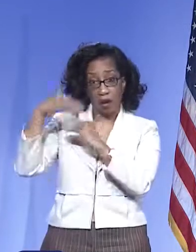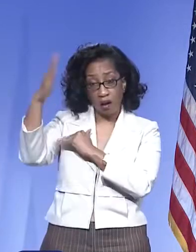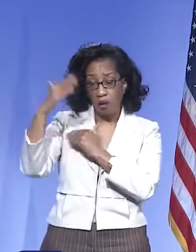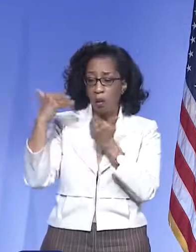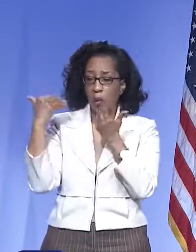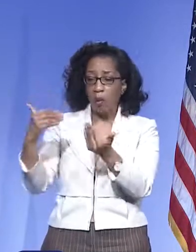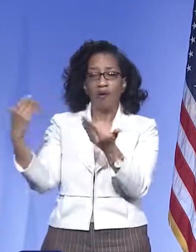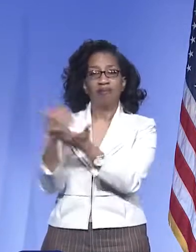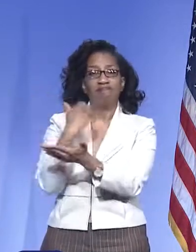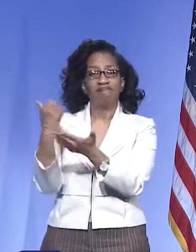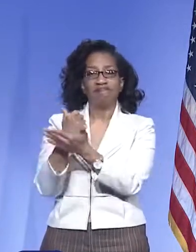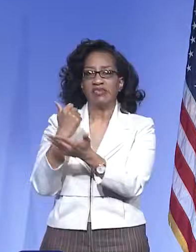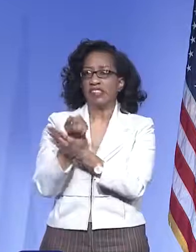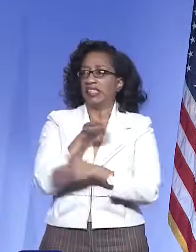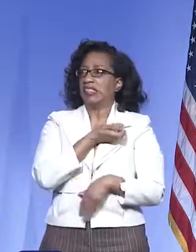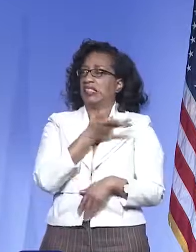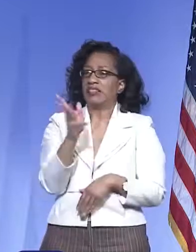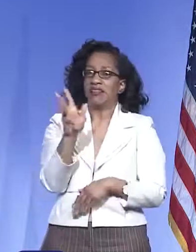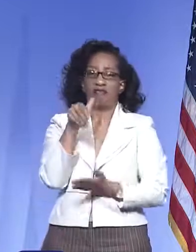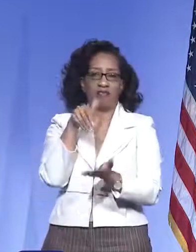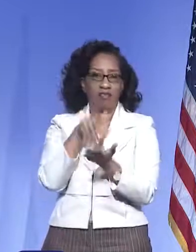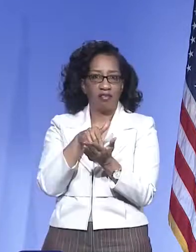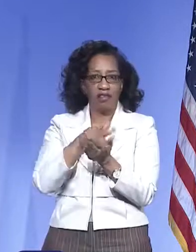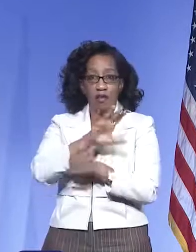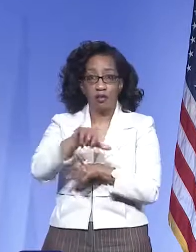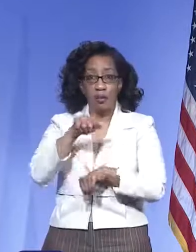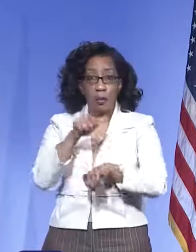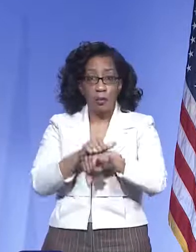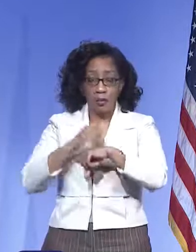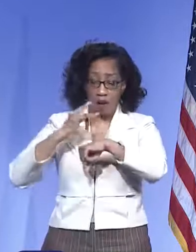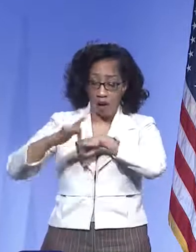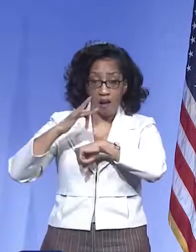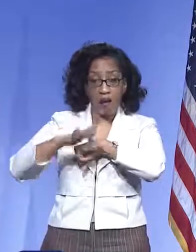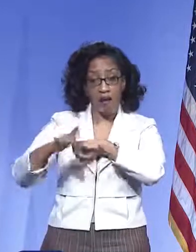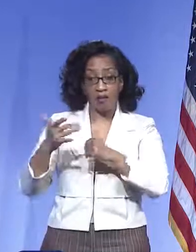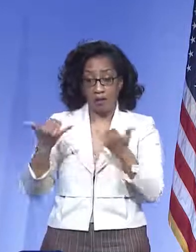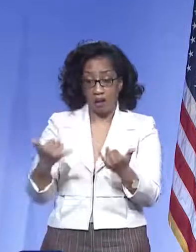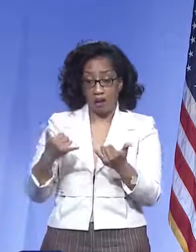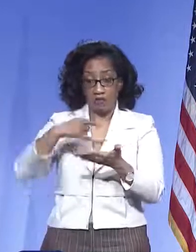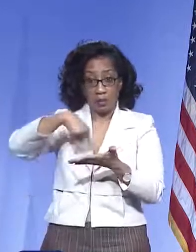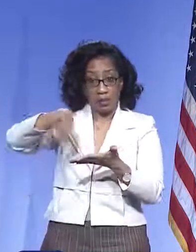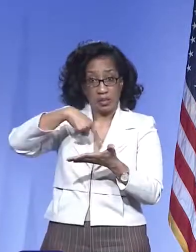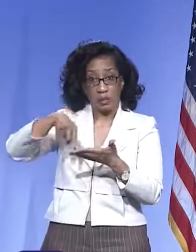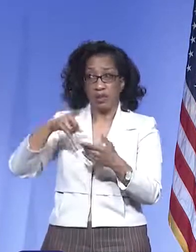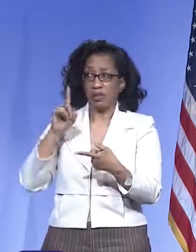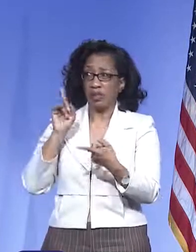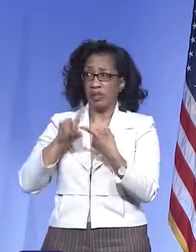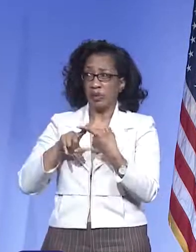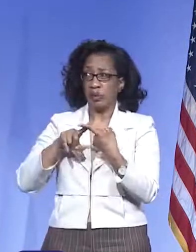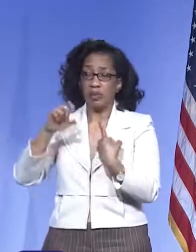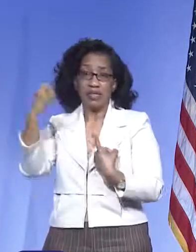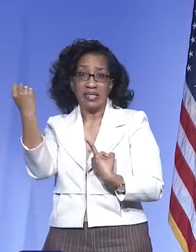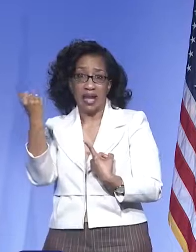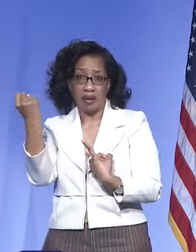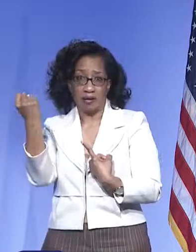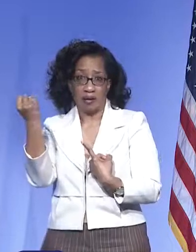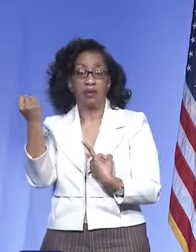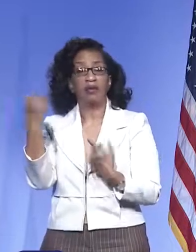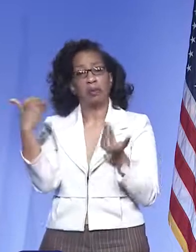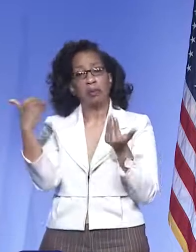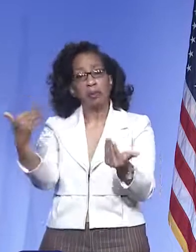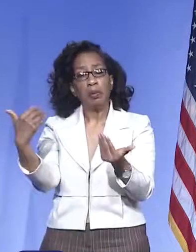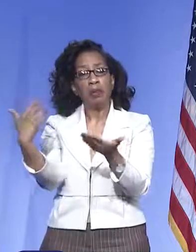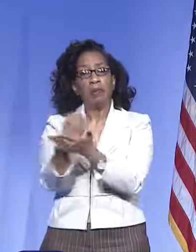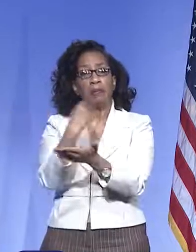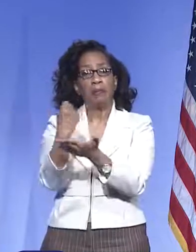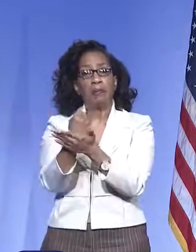several thousand appointments I still have available this week, from today all the way through Saturday. Now, moving